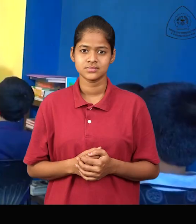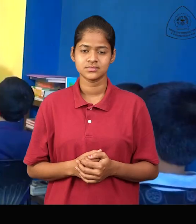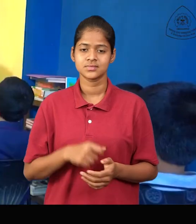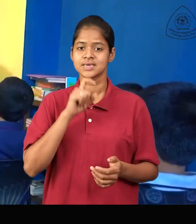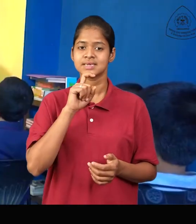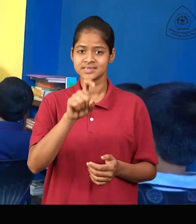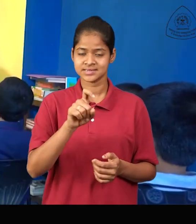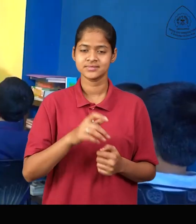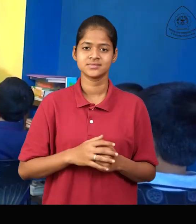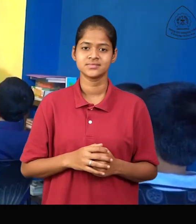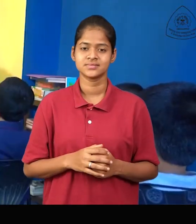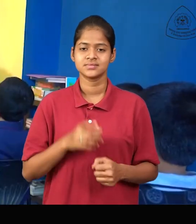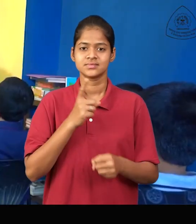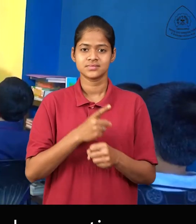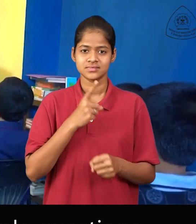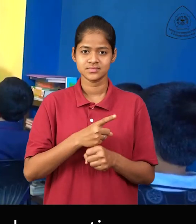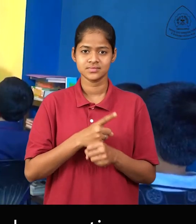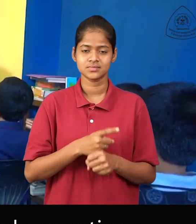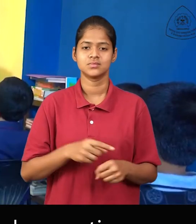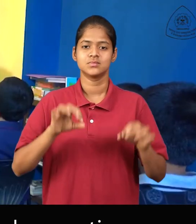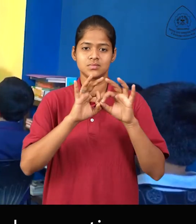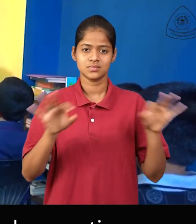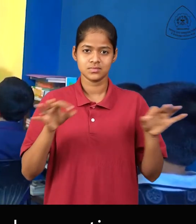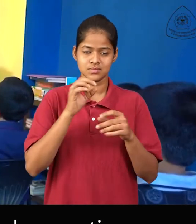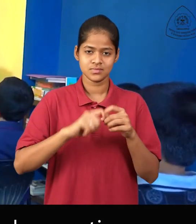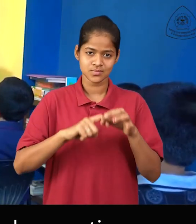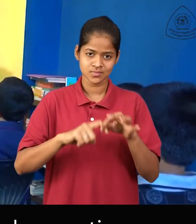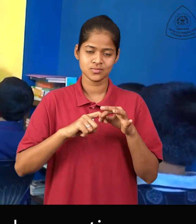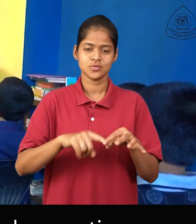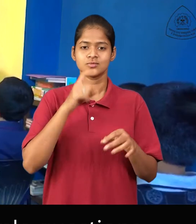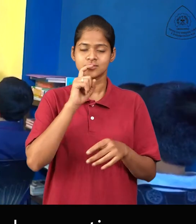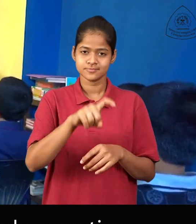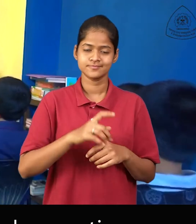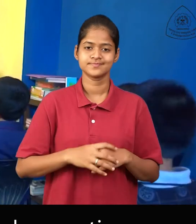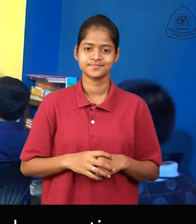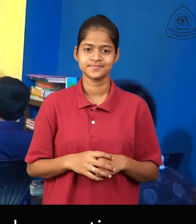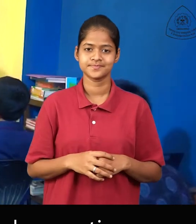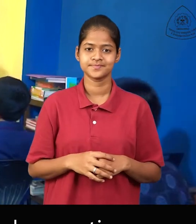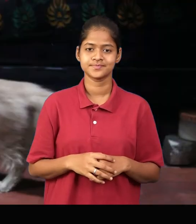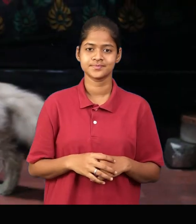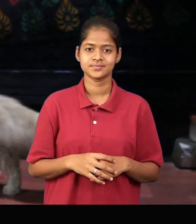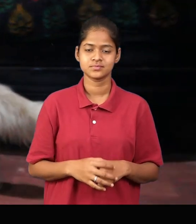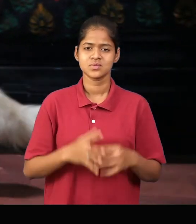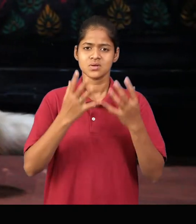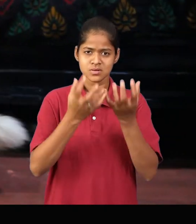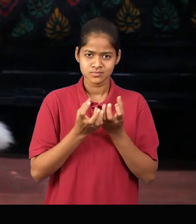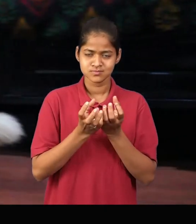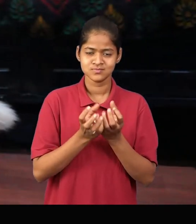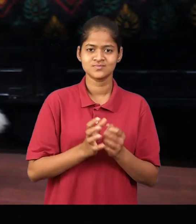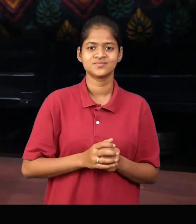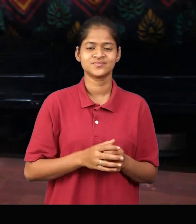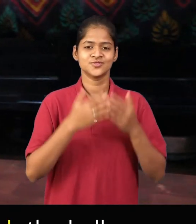Ask Teacher asked simple questions. Catch